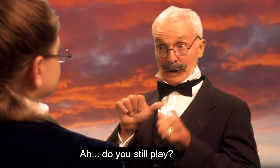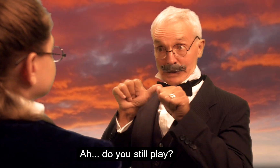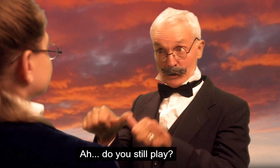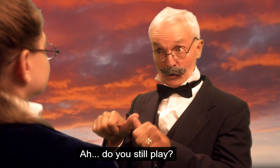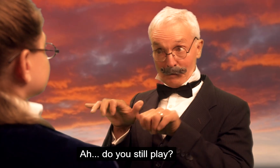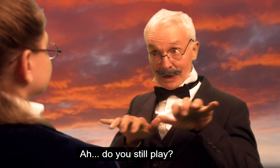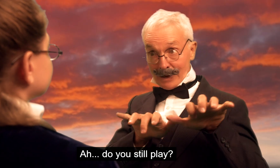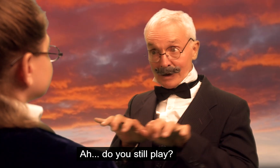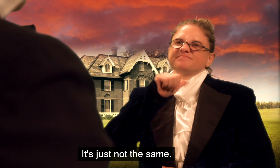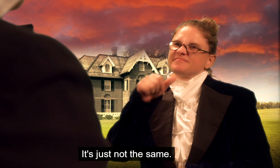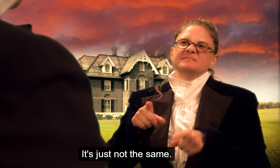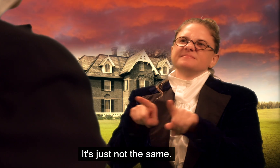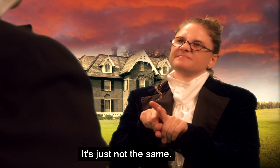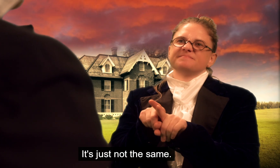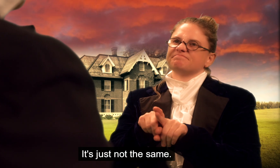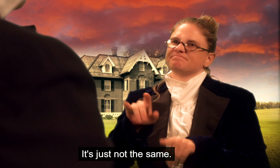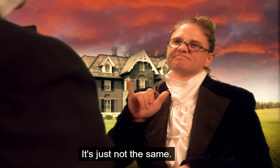Do you still play? It's just not the same.